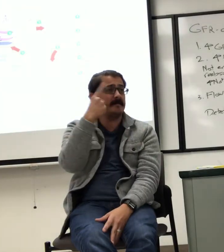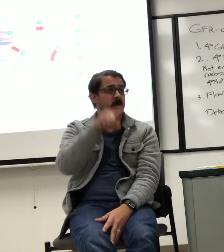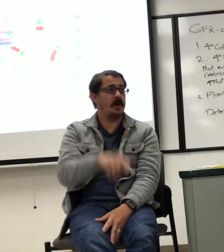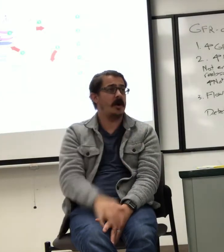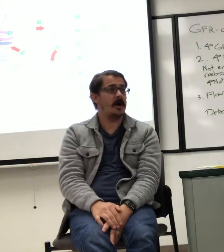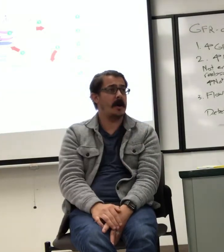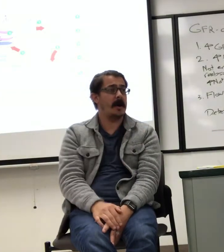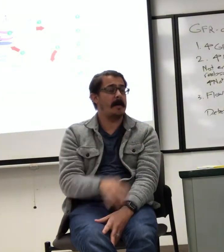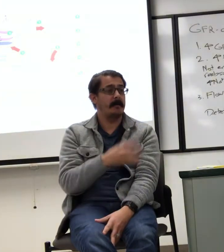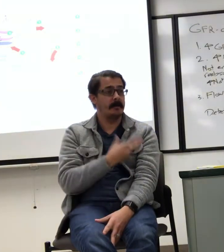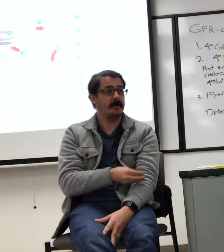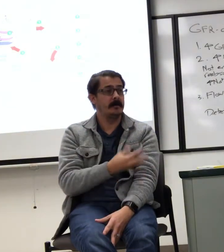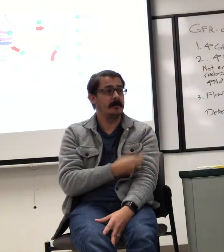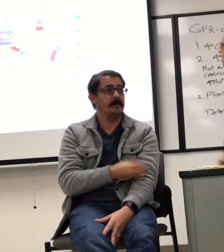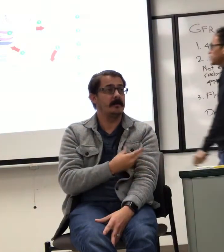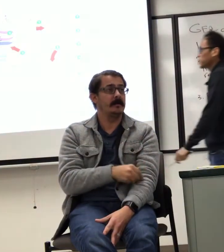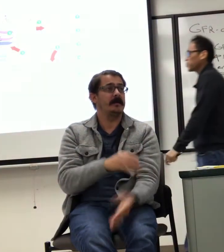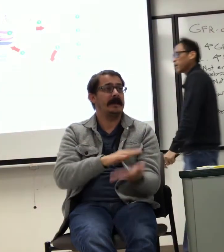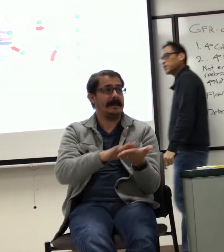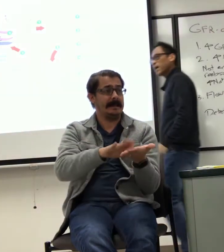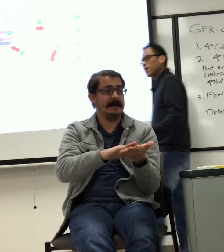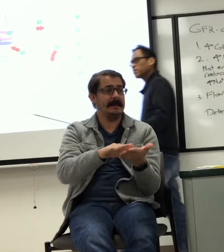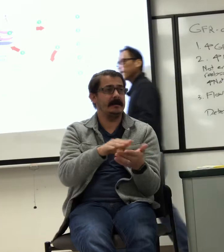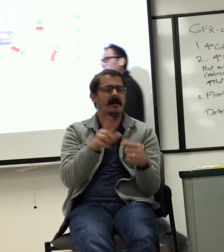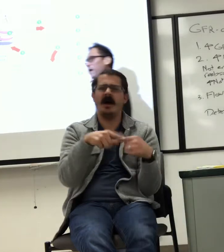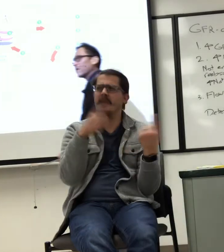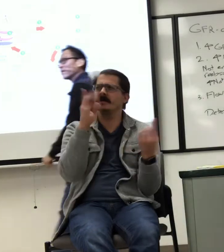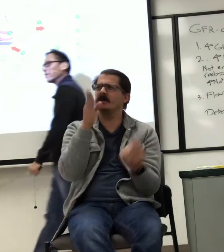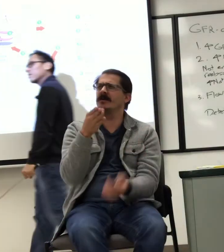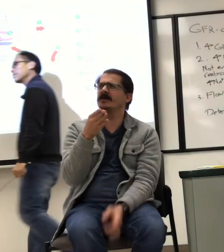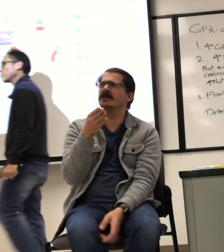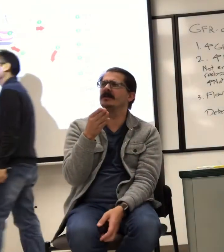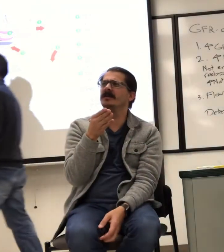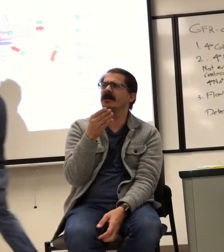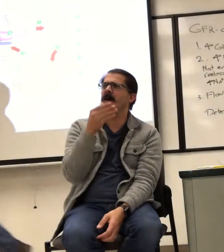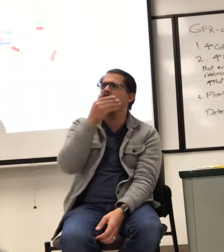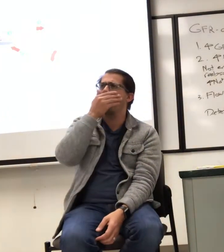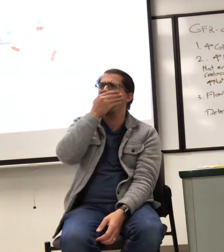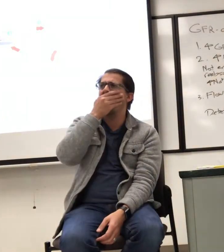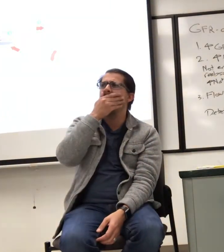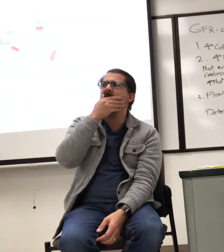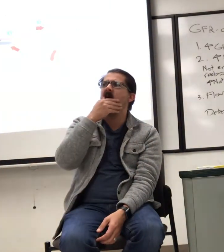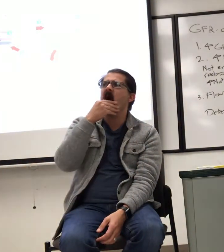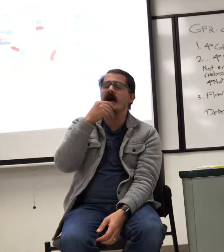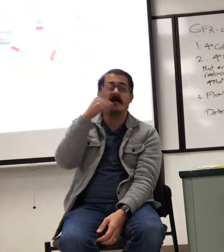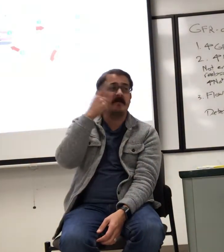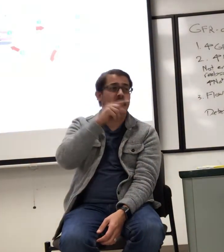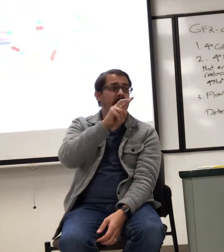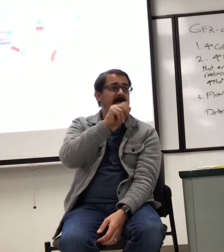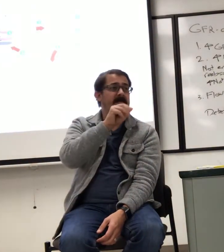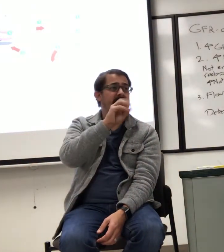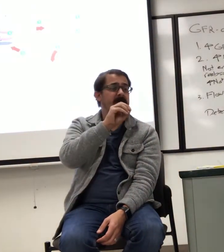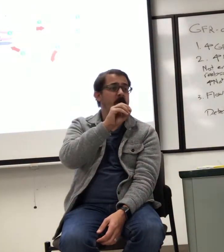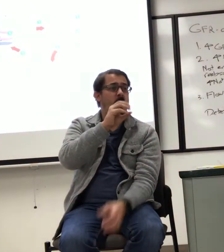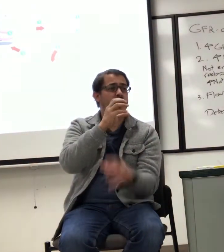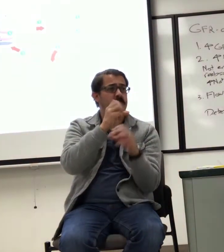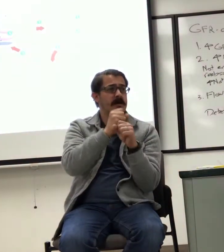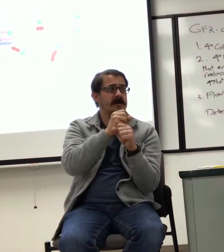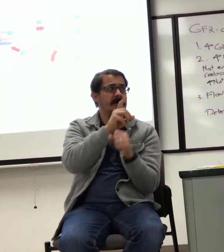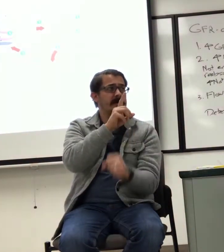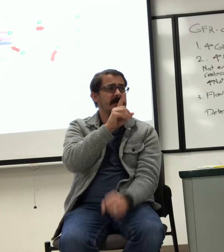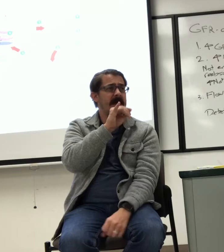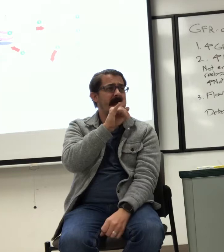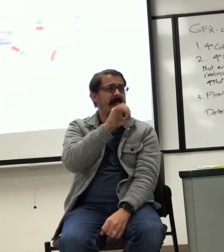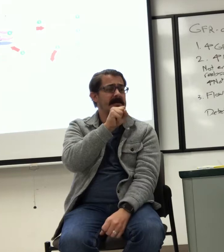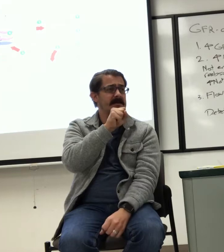shunt? For the opposite direction? I didn't understand that. So, like, for vasoconstriction, like dialysis is either